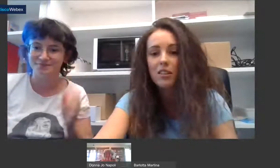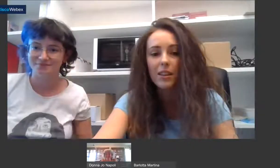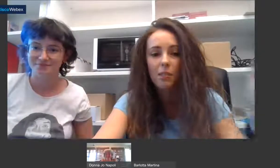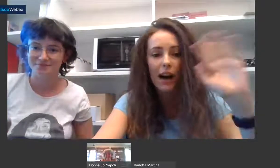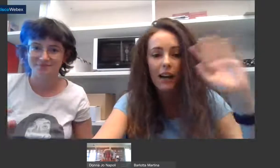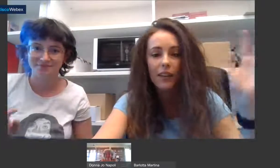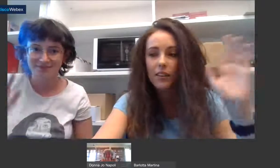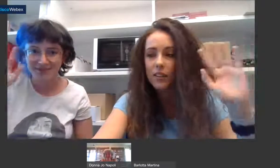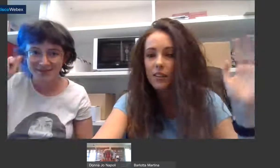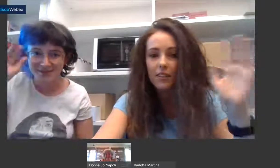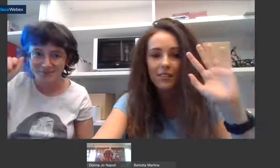say bye.